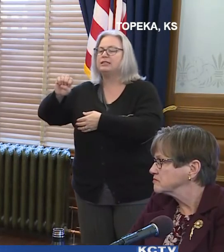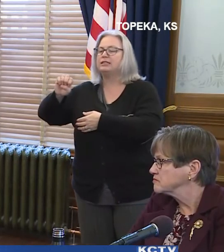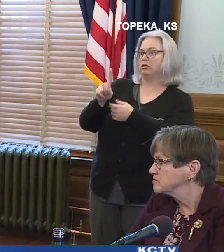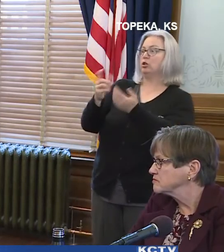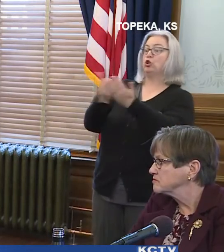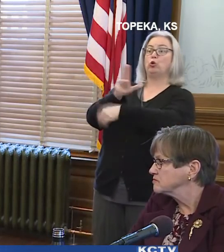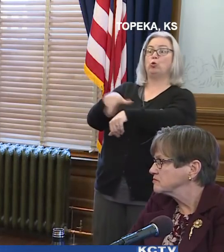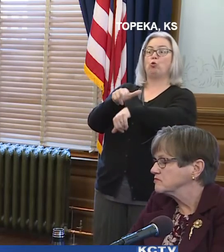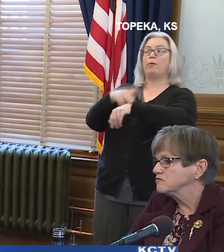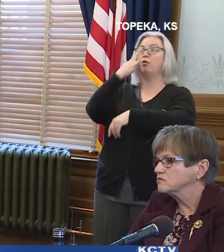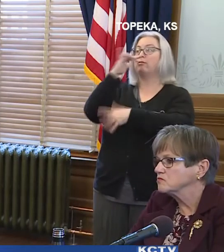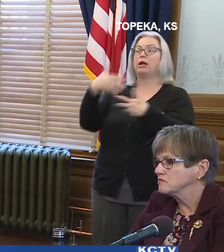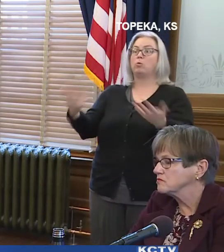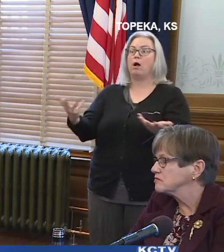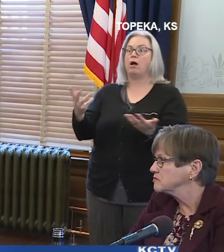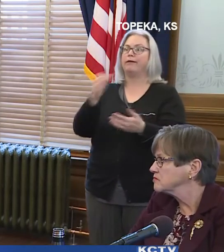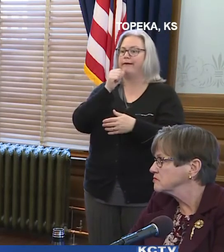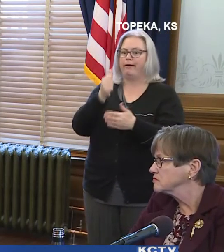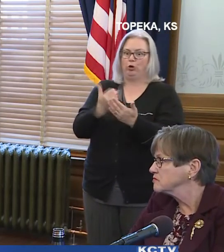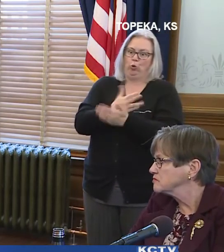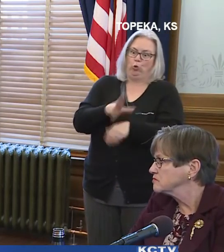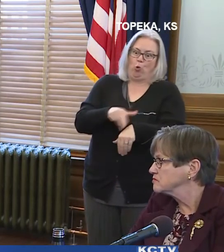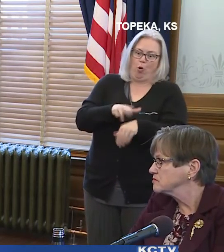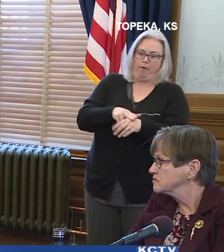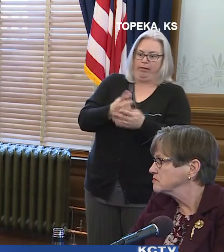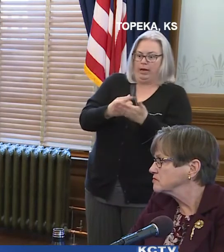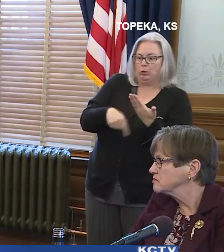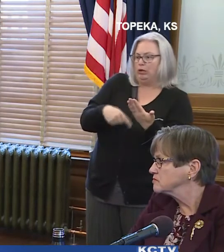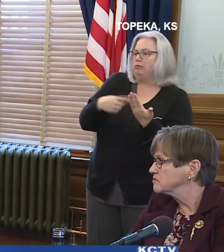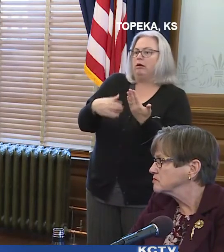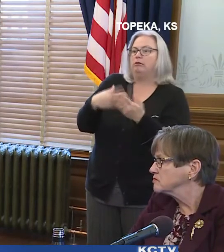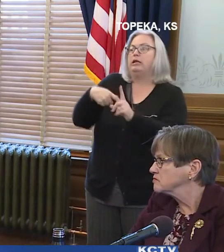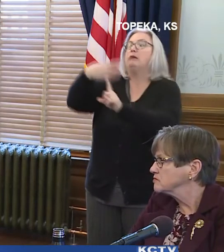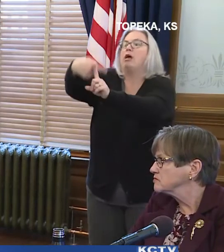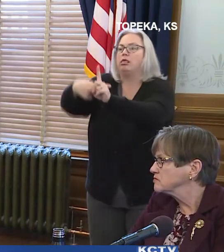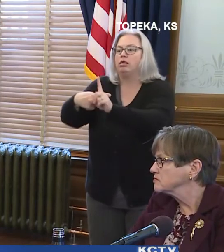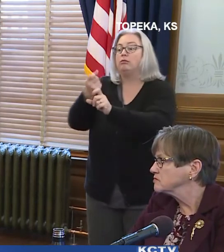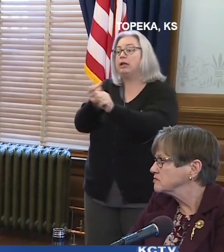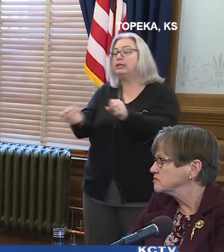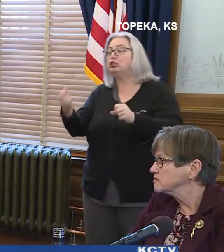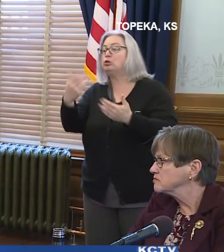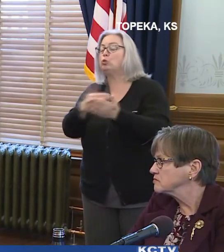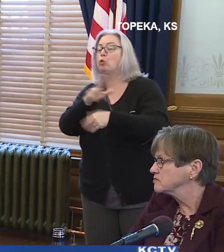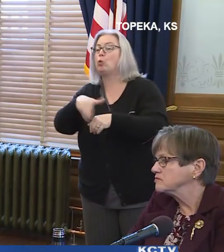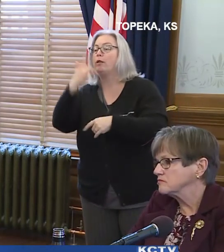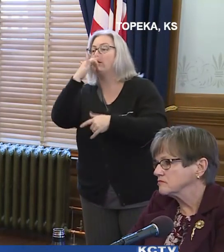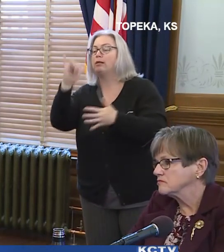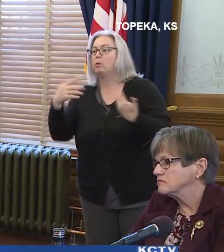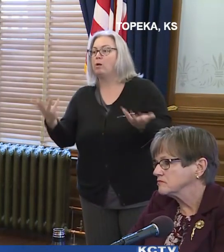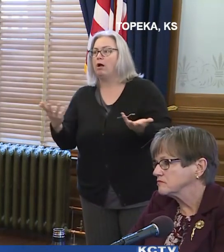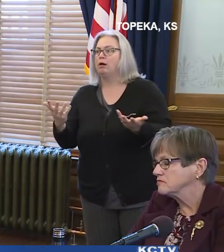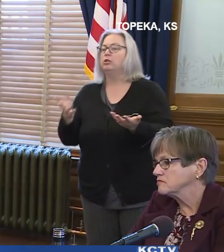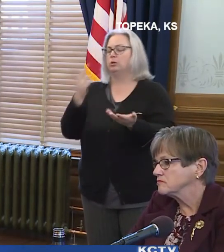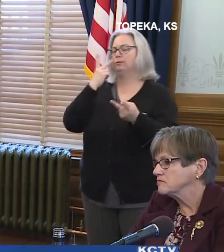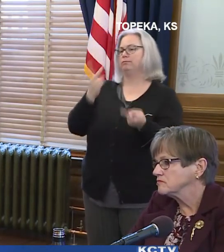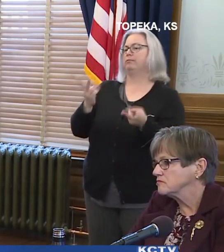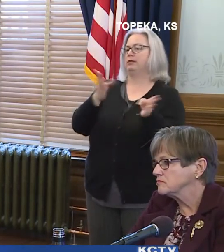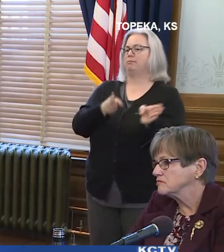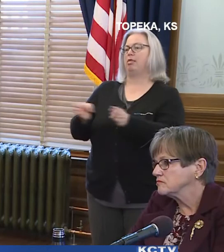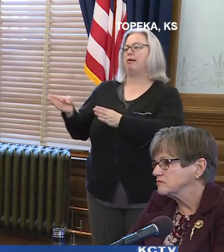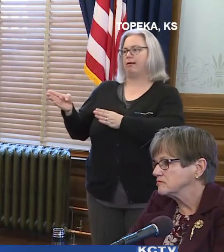normal going to be? Not just new normal next week, but next month and next year even. And I think you'll see the plan that